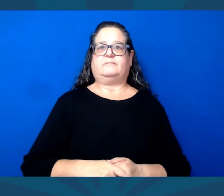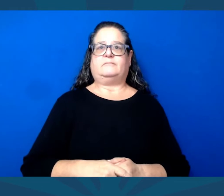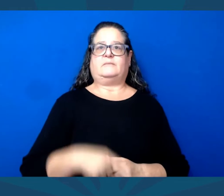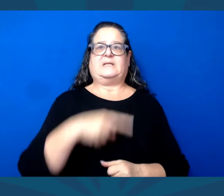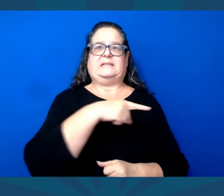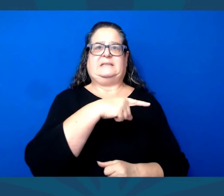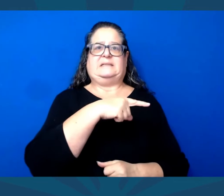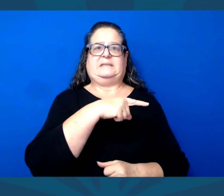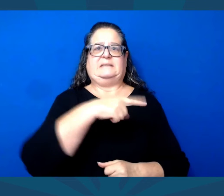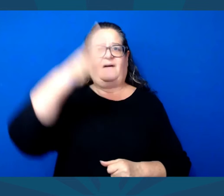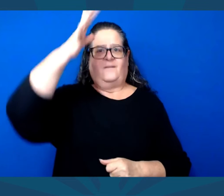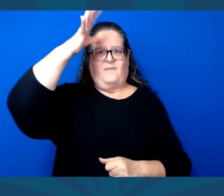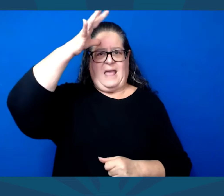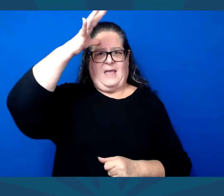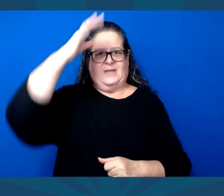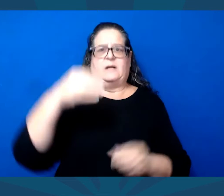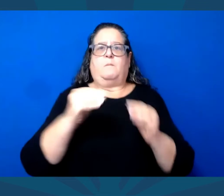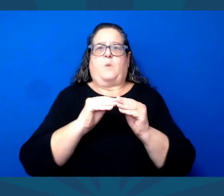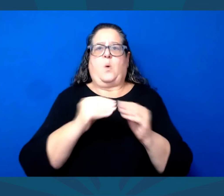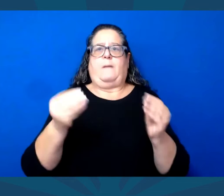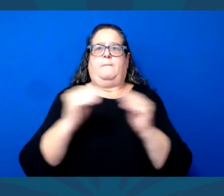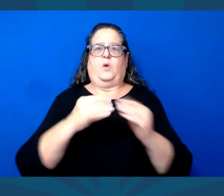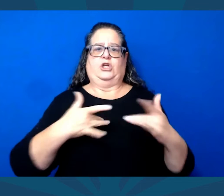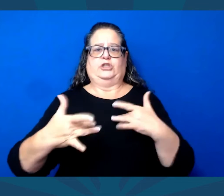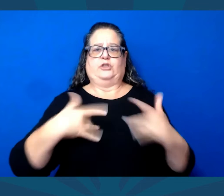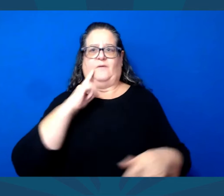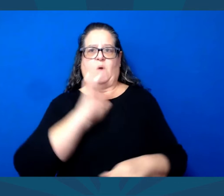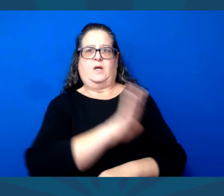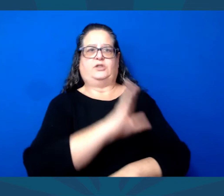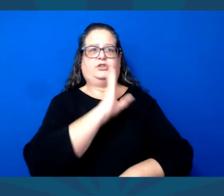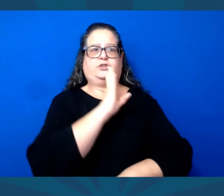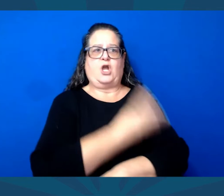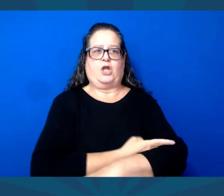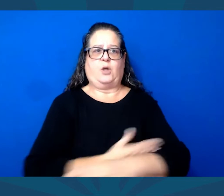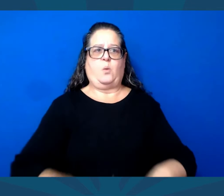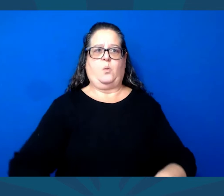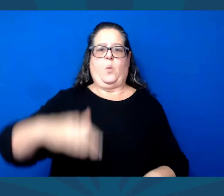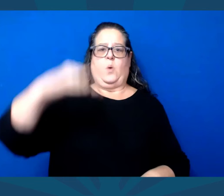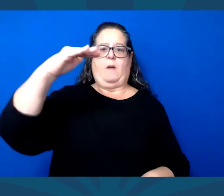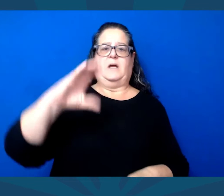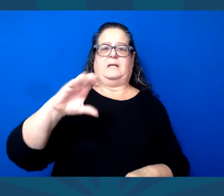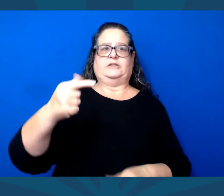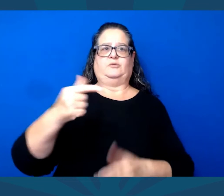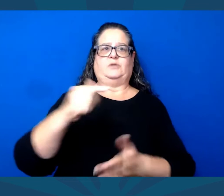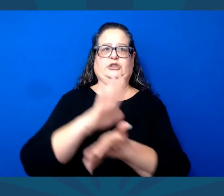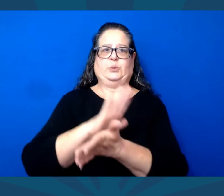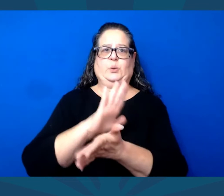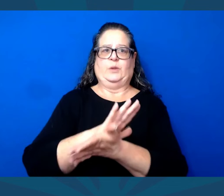successful. As a father, I have grown increasingly concerned for my